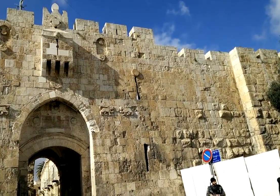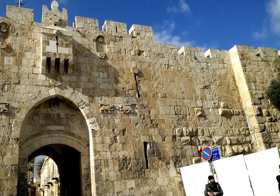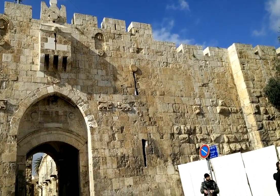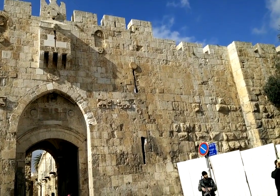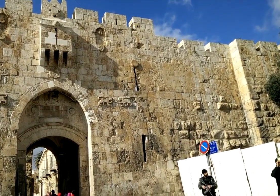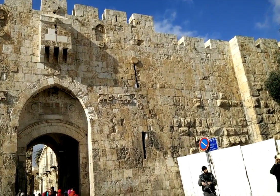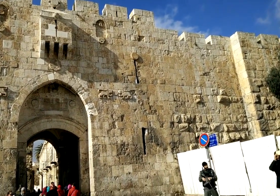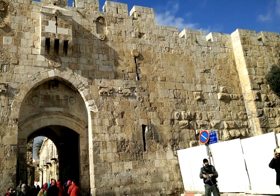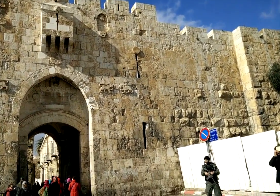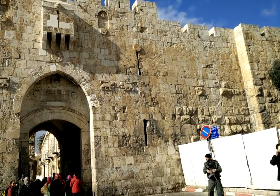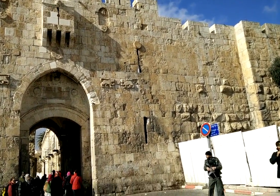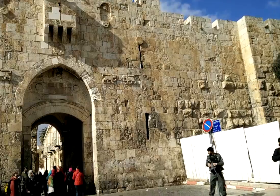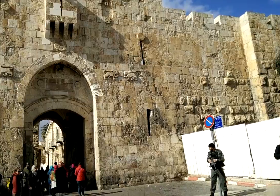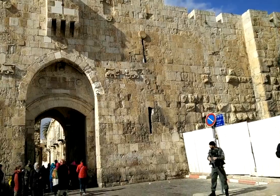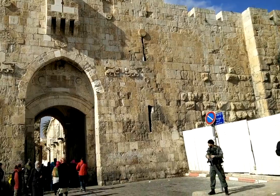Here are the walls.